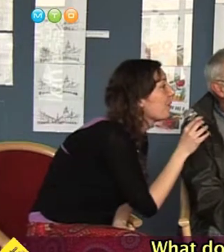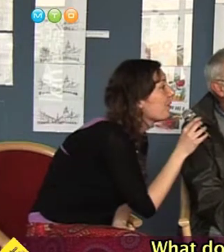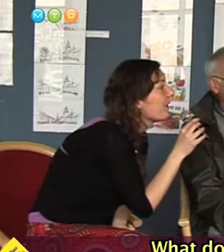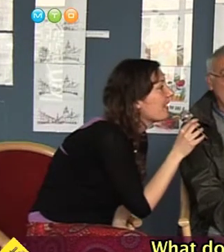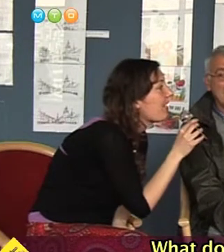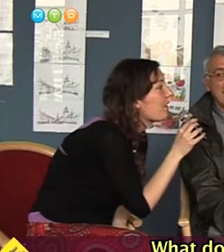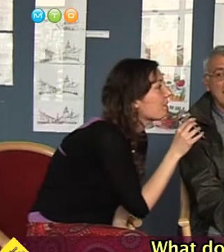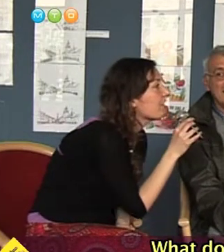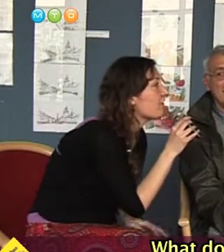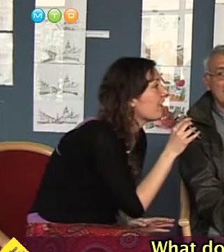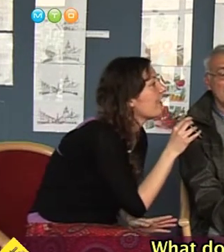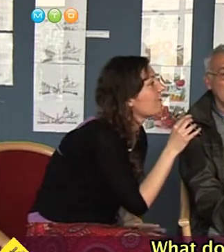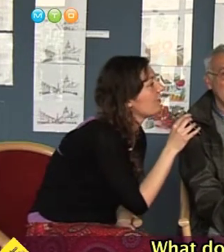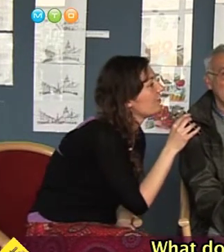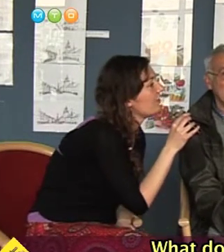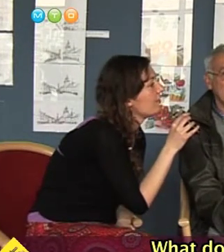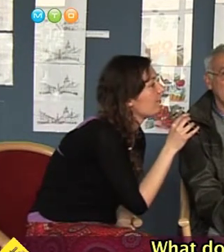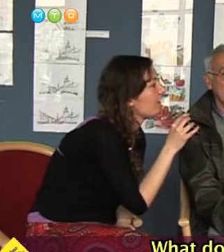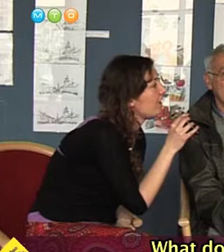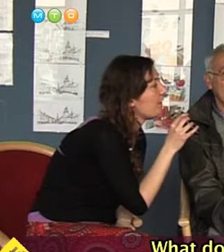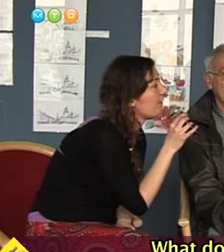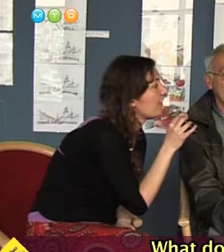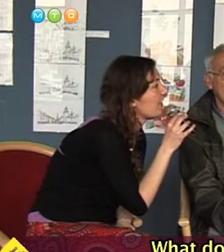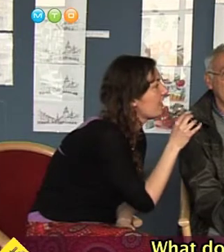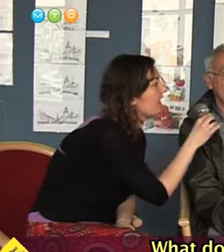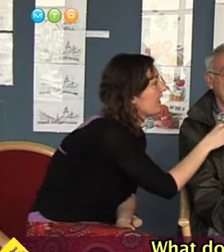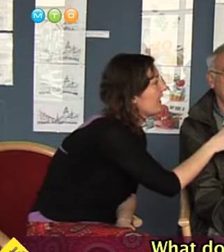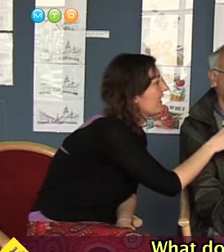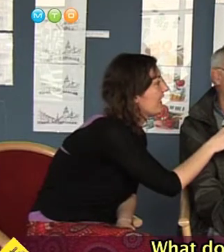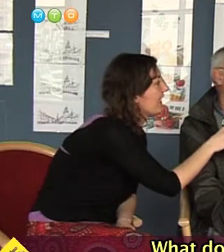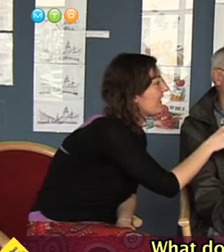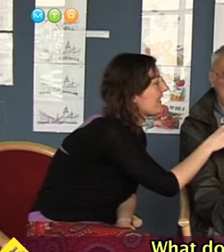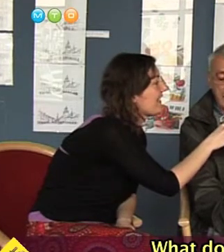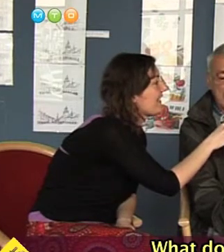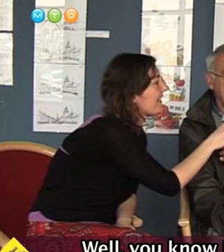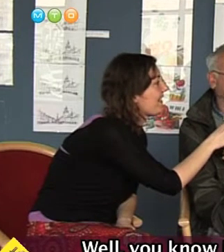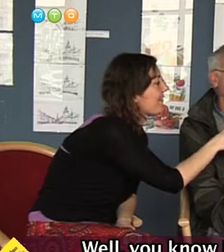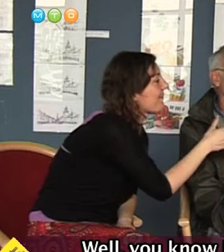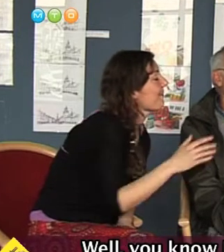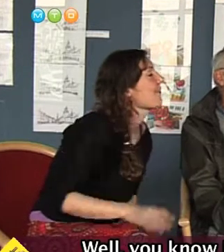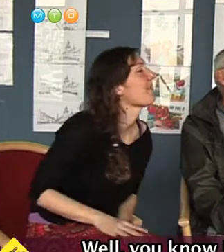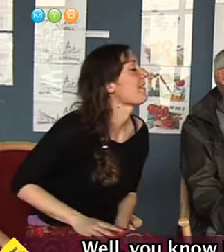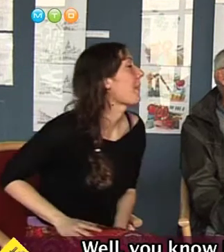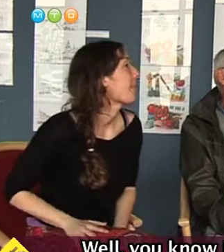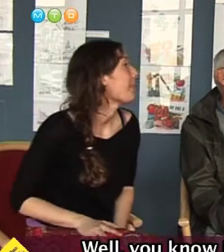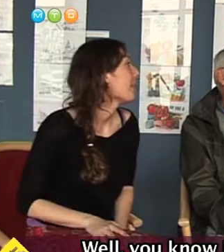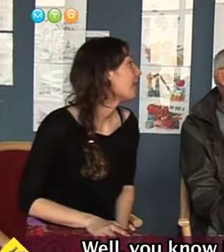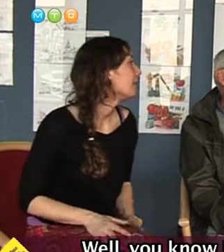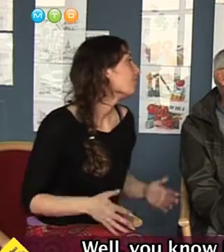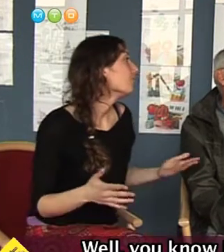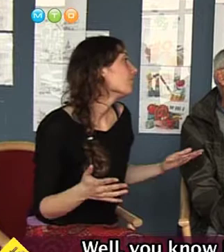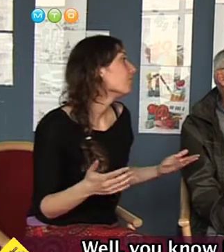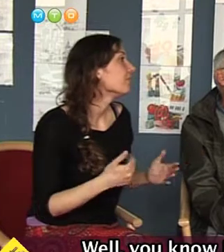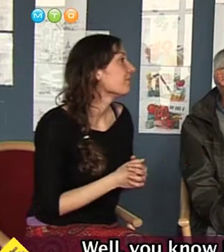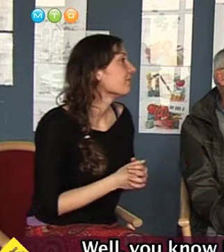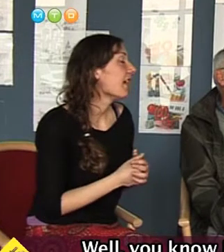And what do you think about Czech animation? Czech animators? the famous one.